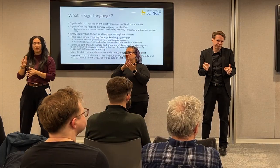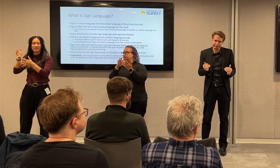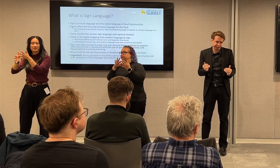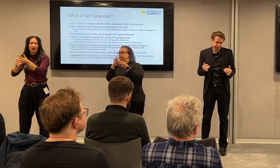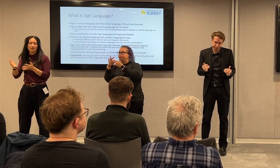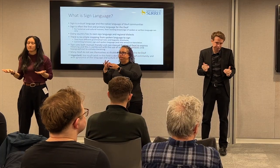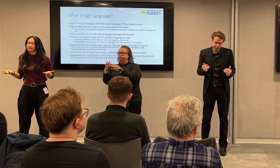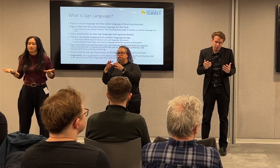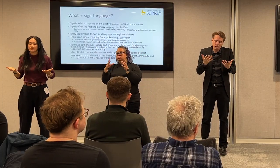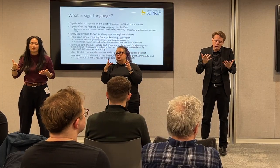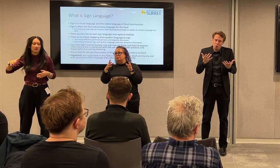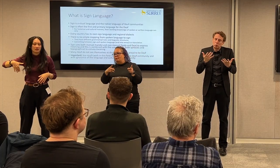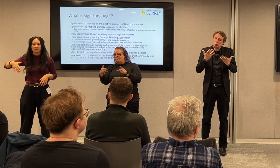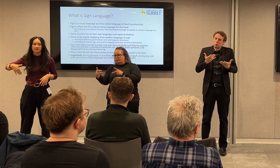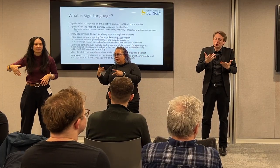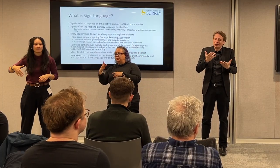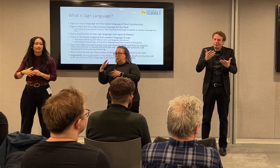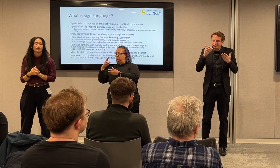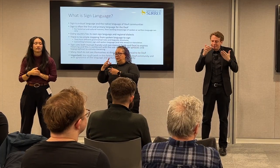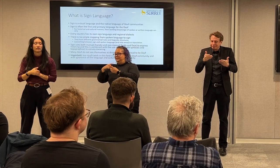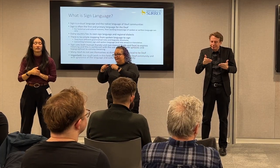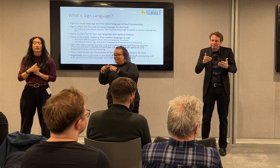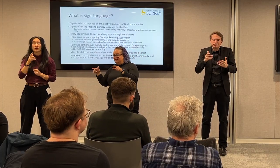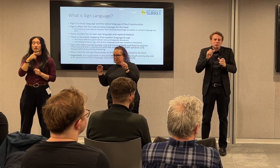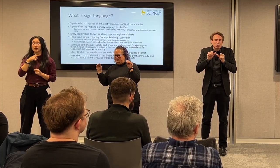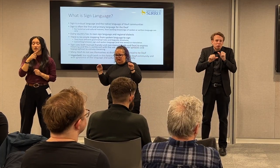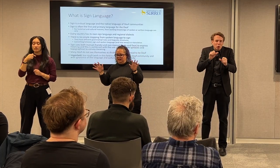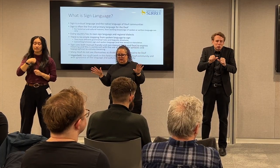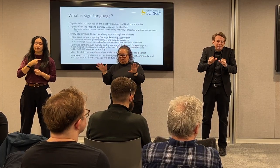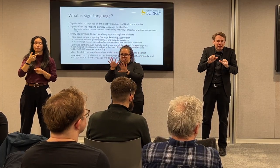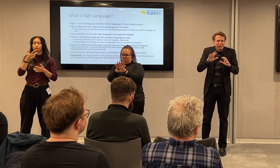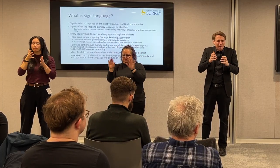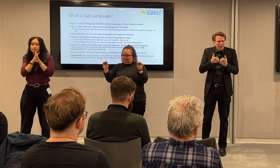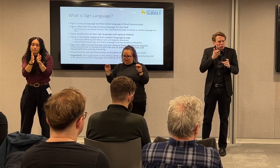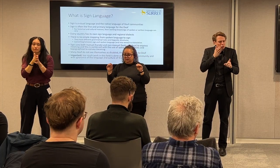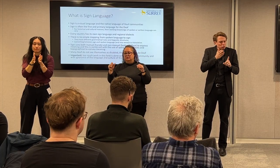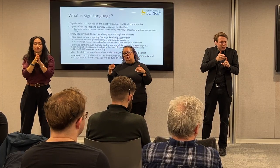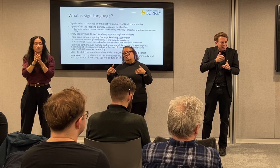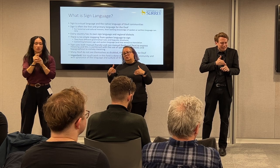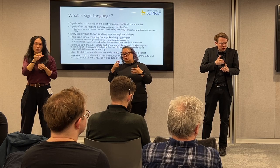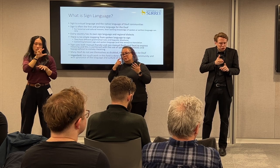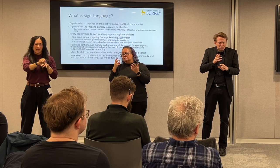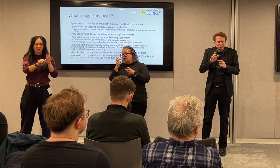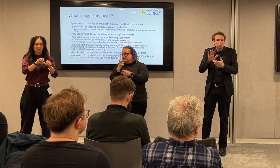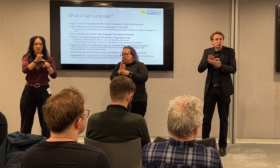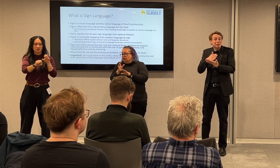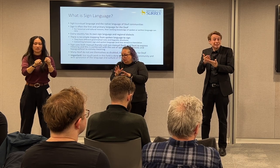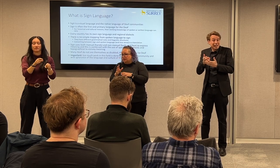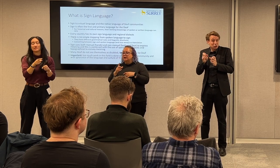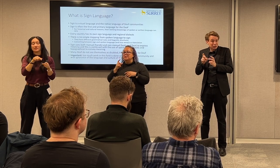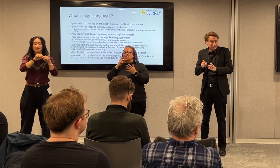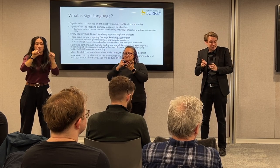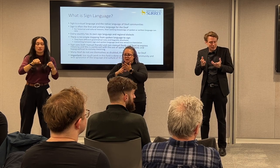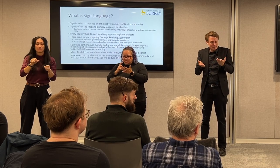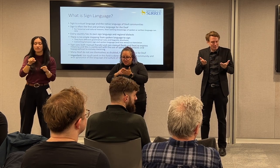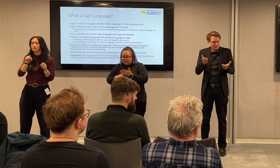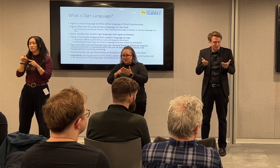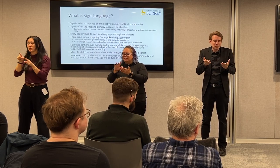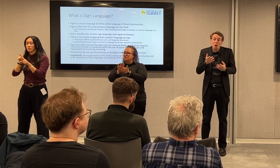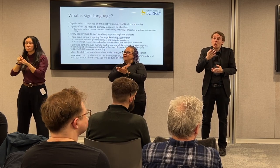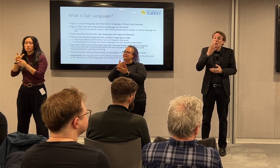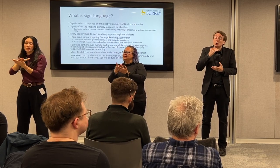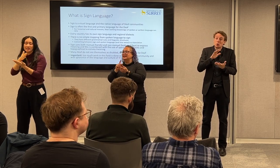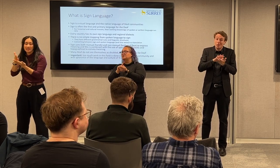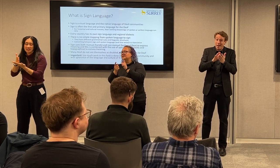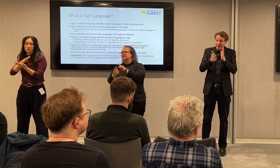transition from moving from recognition systems to translation systems. It uses both the hands, but also